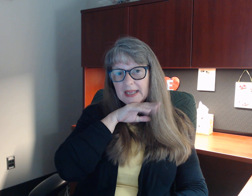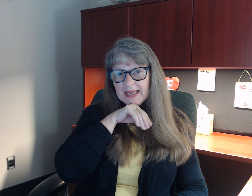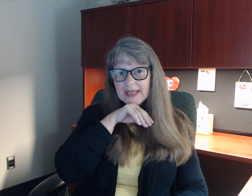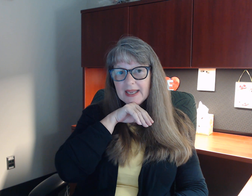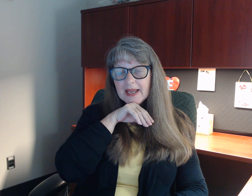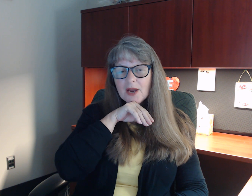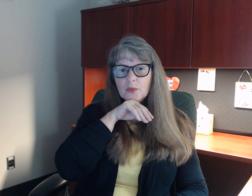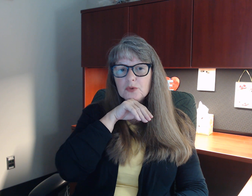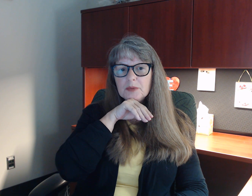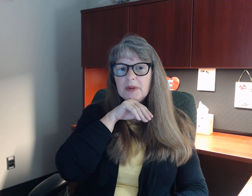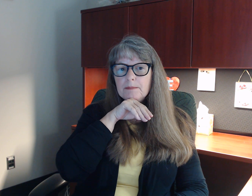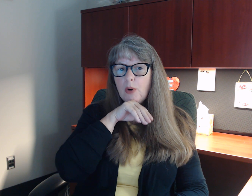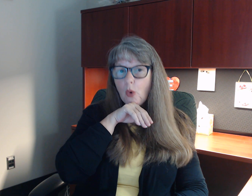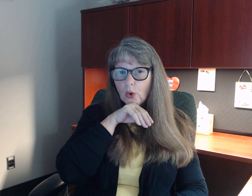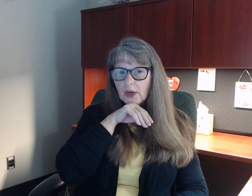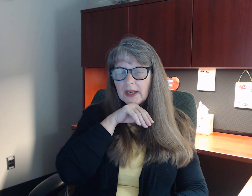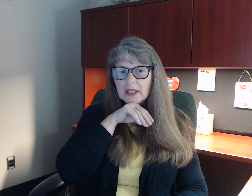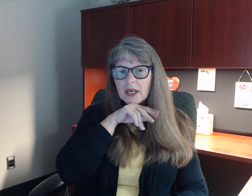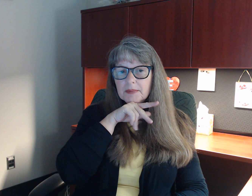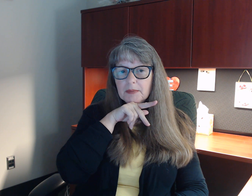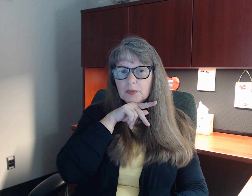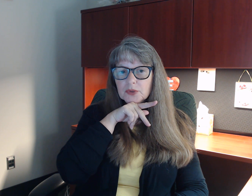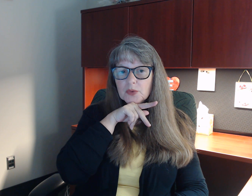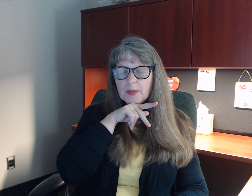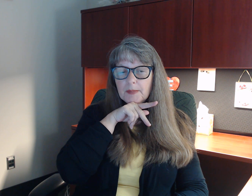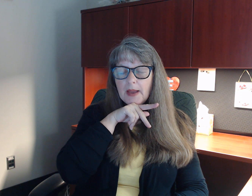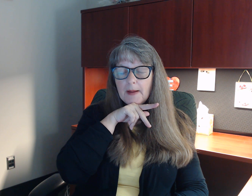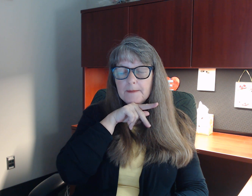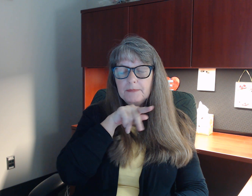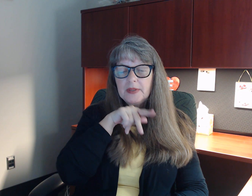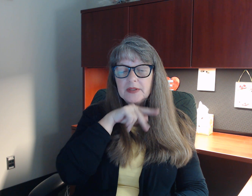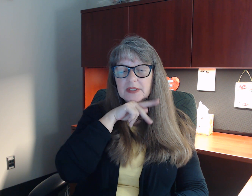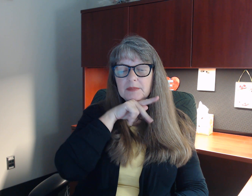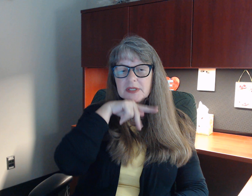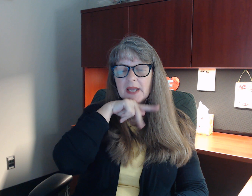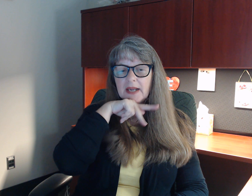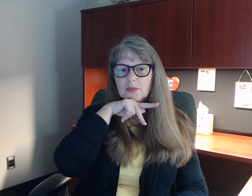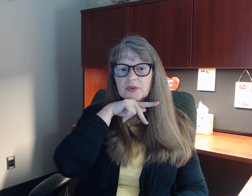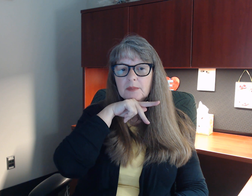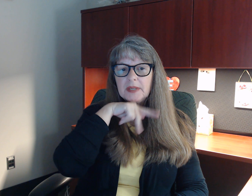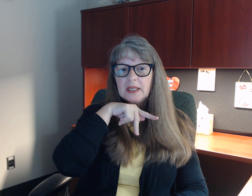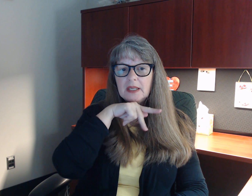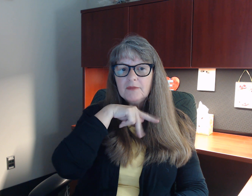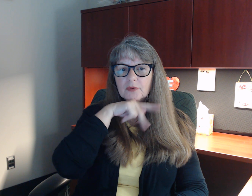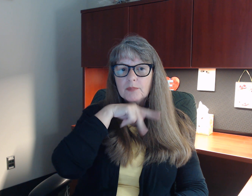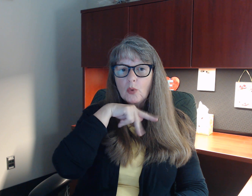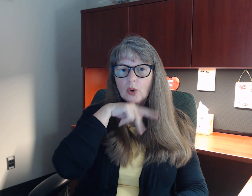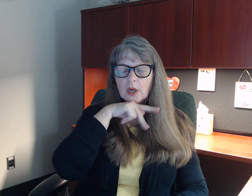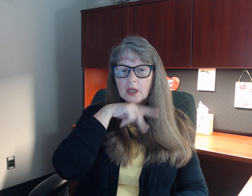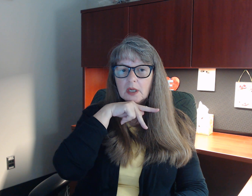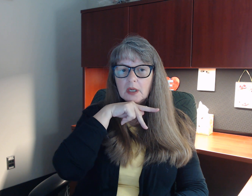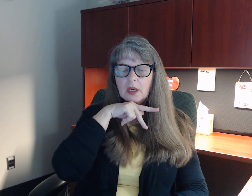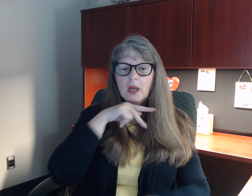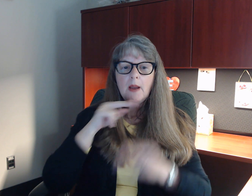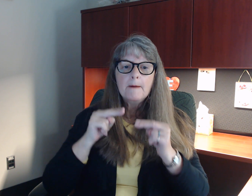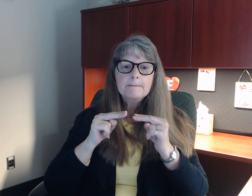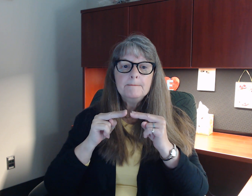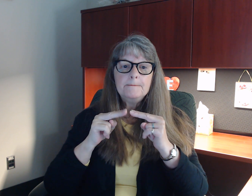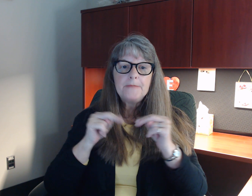pig, which would be pork. A lot of people will do the same sign with a P for pork.